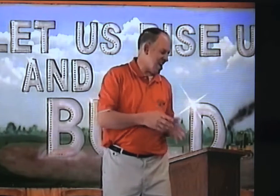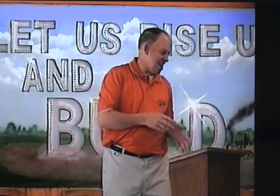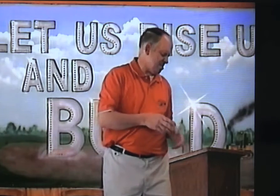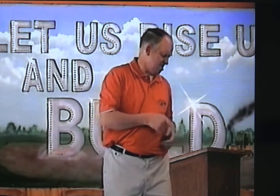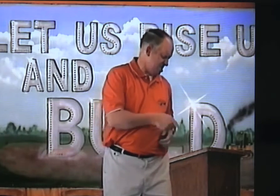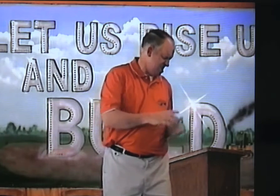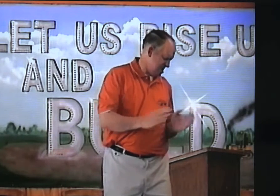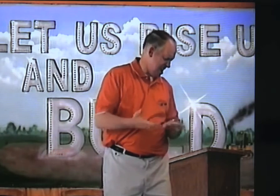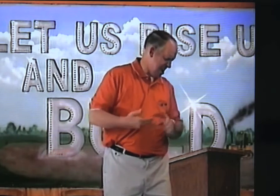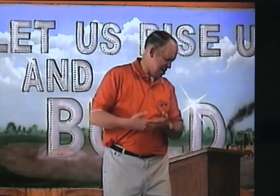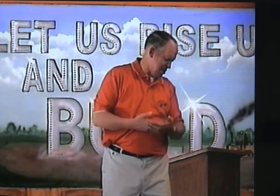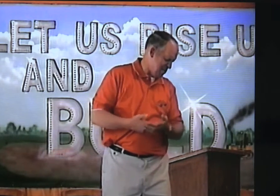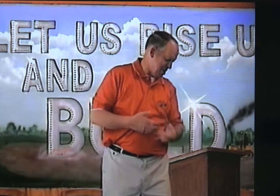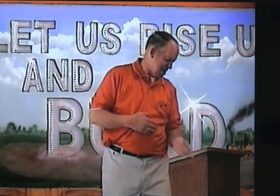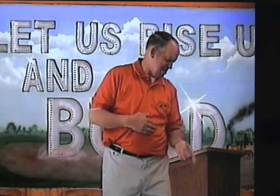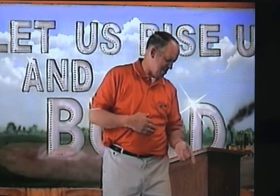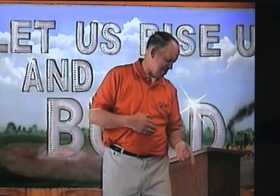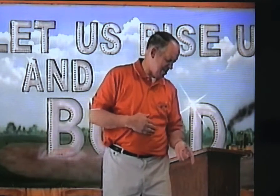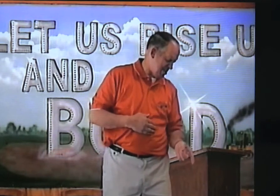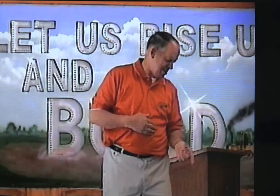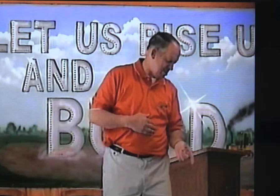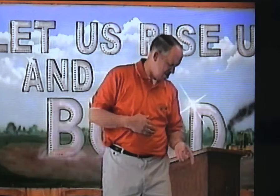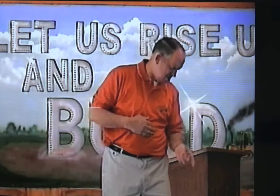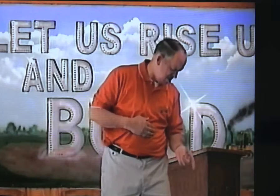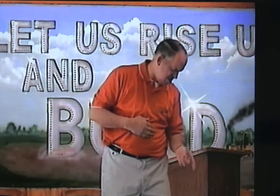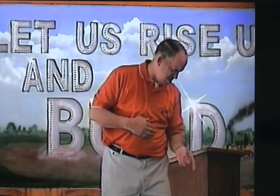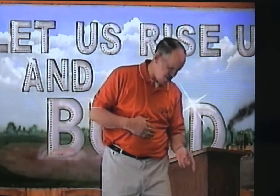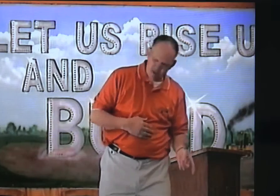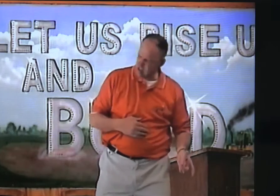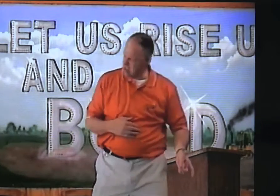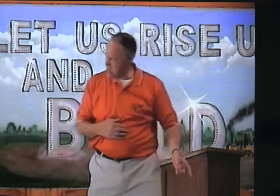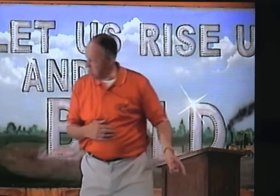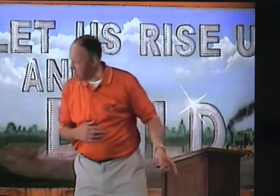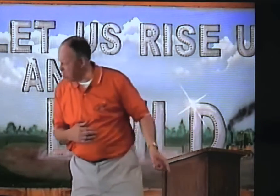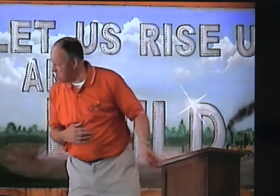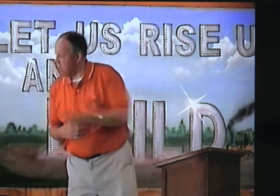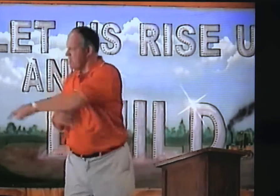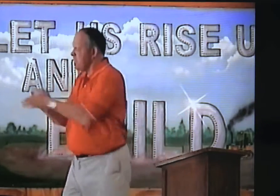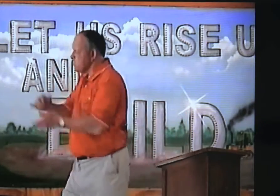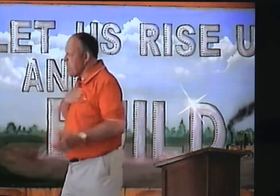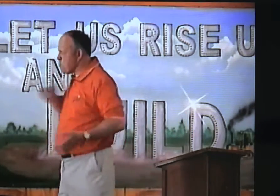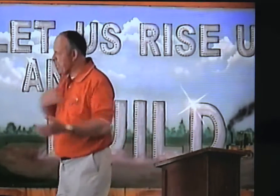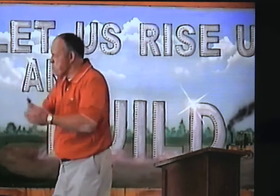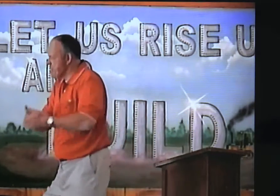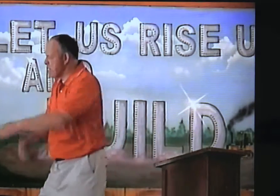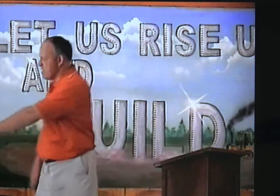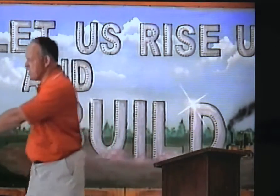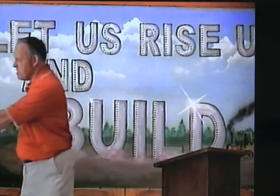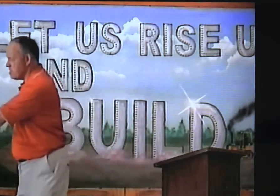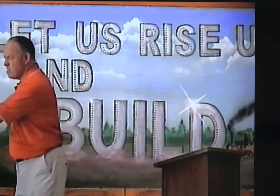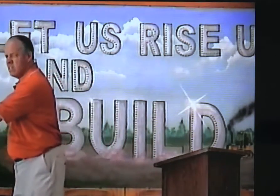cute baby, and she's like, that's not my baby. It's a dead baby, but it's not mine. Hey, you got my baby. You got my